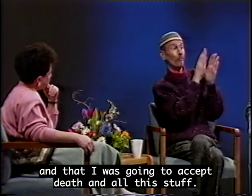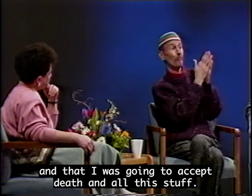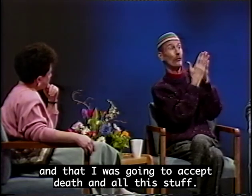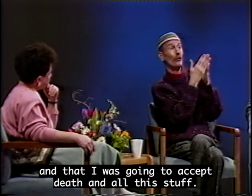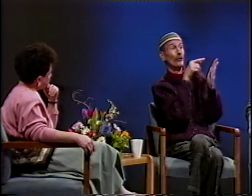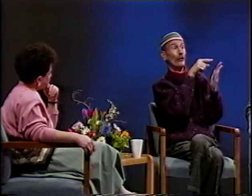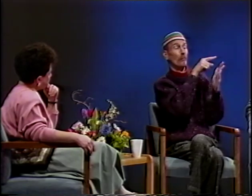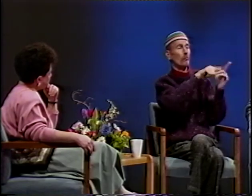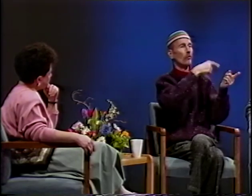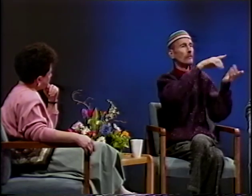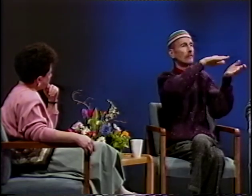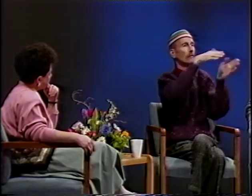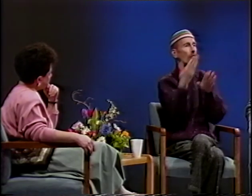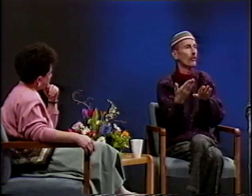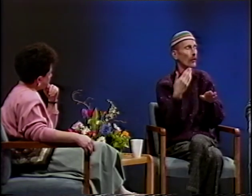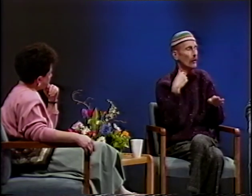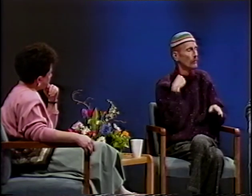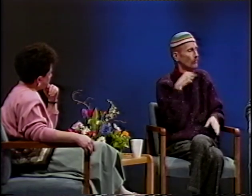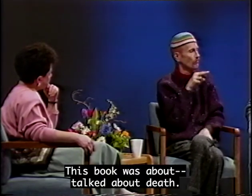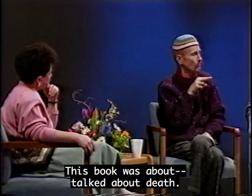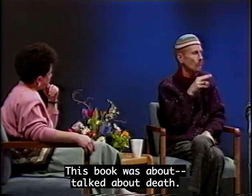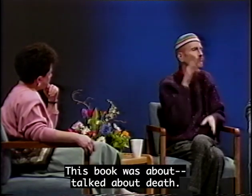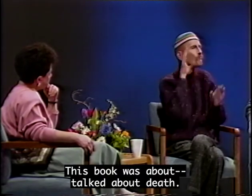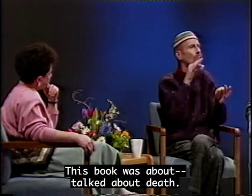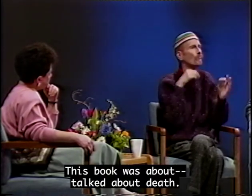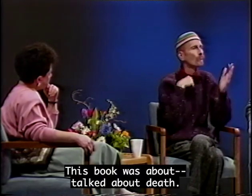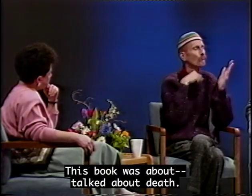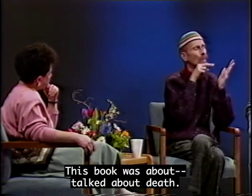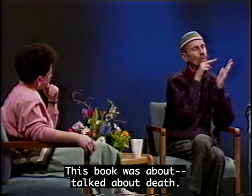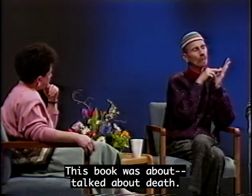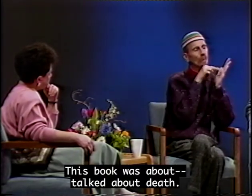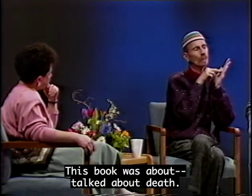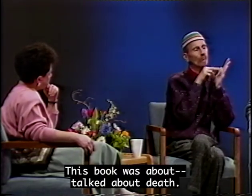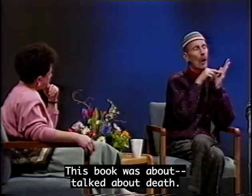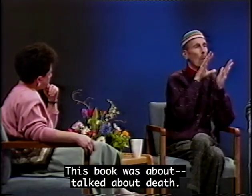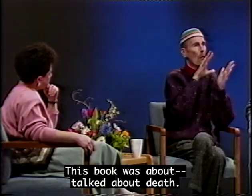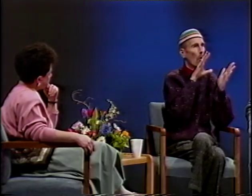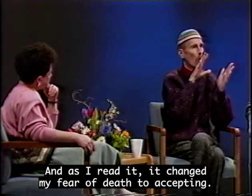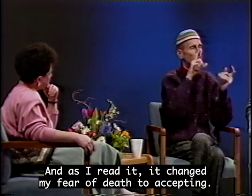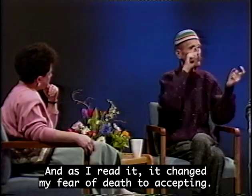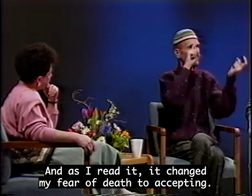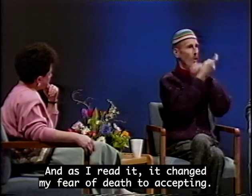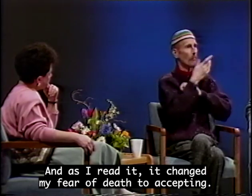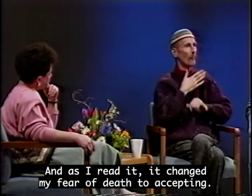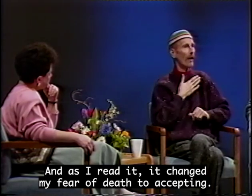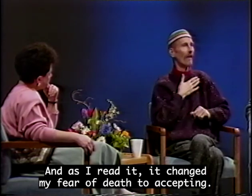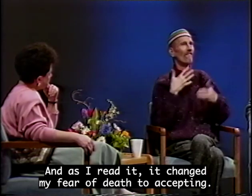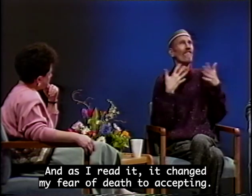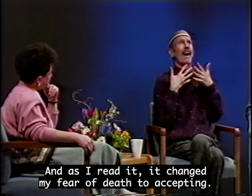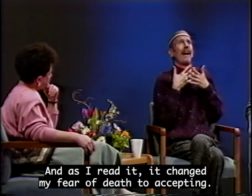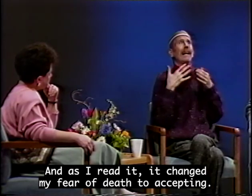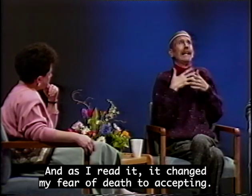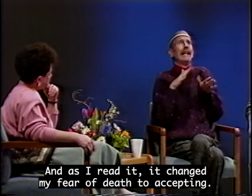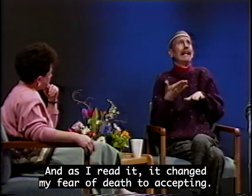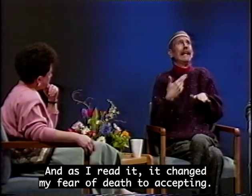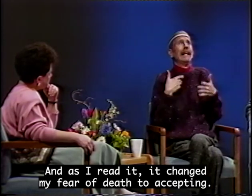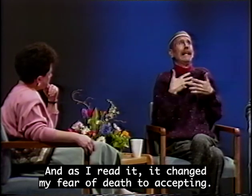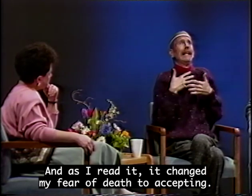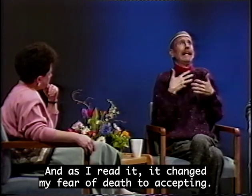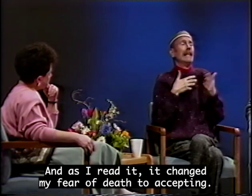all this stuff. This book talked about death, And as I read it, it changed my fear